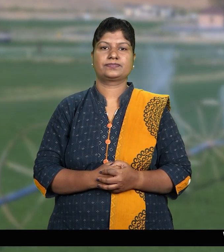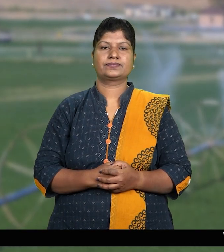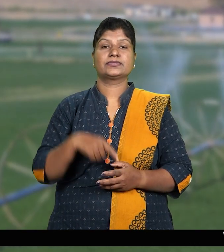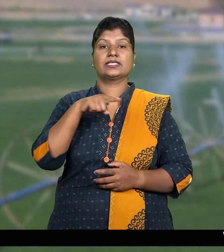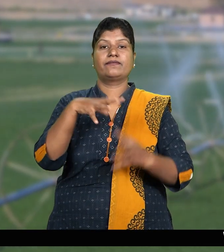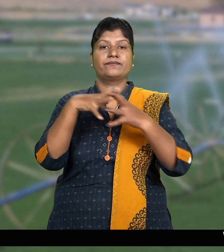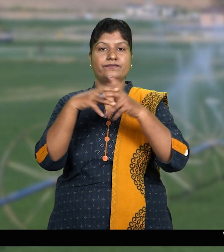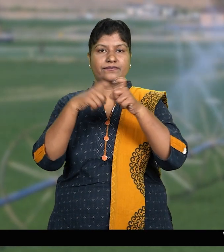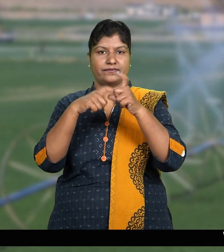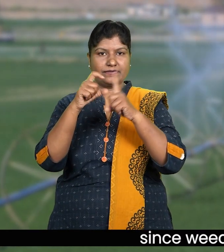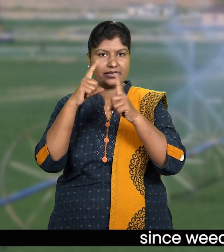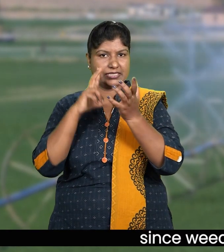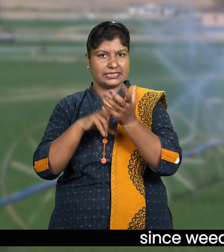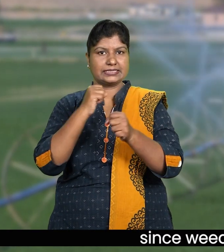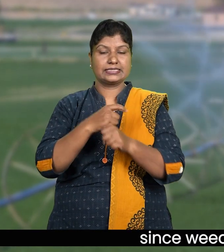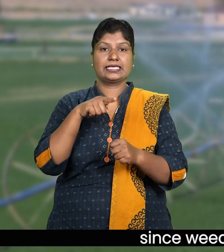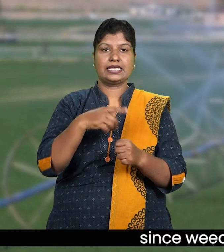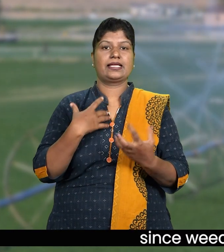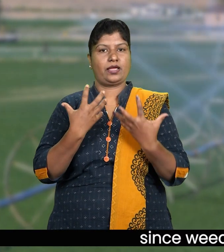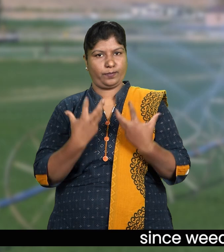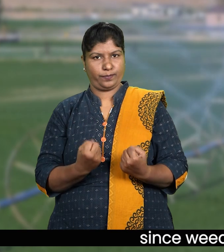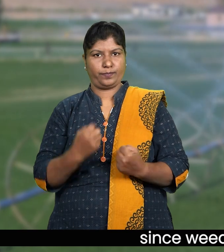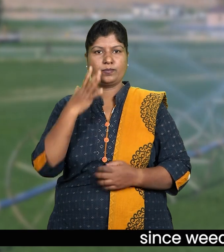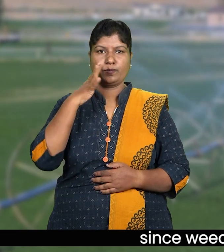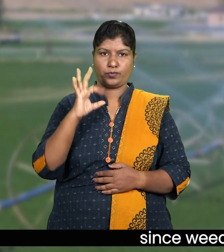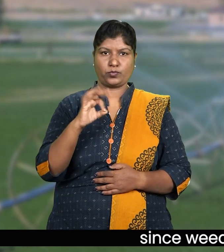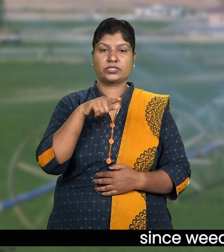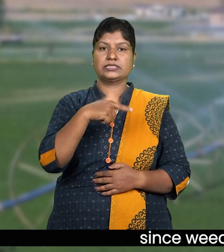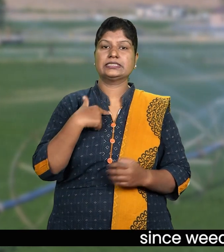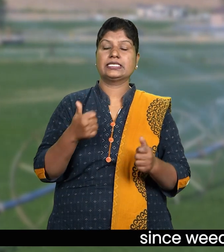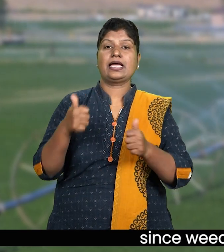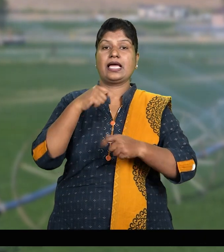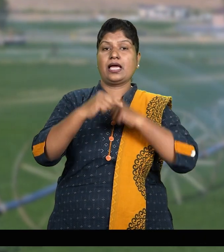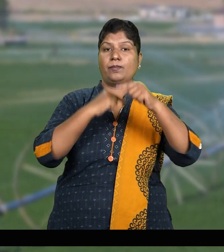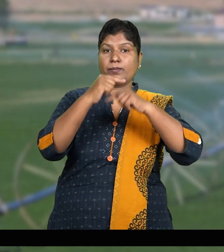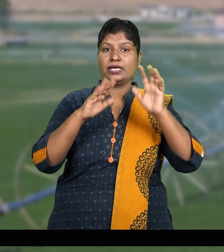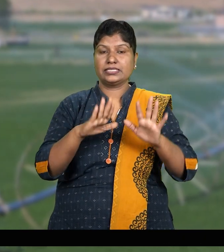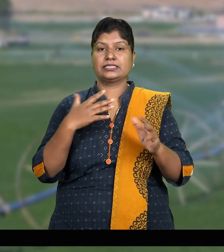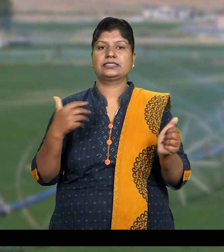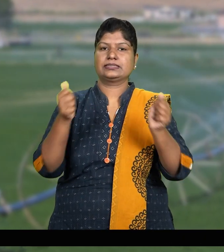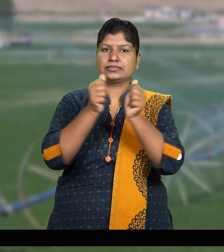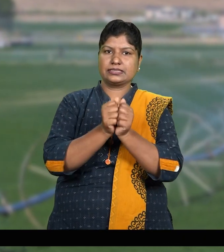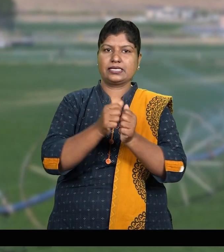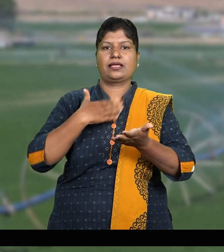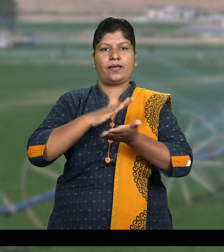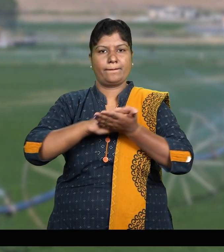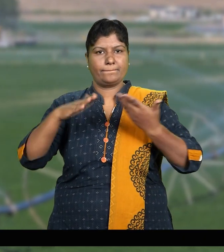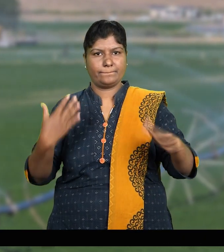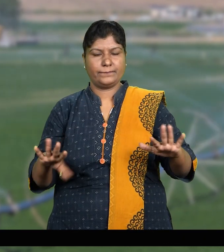Weeding is necessary since weeds compete with the crop plants for water,